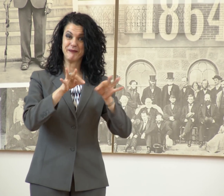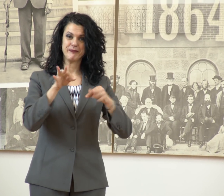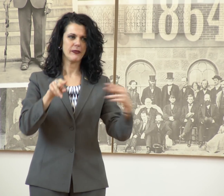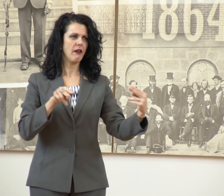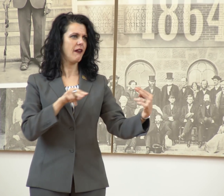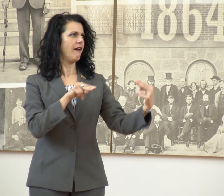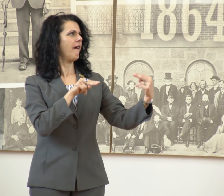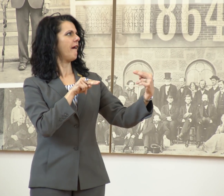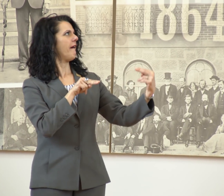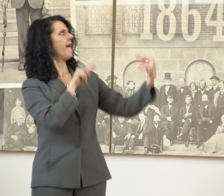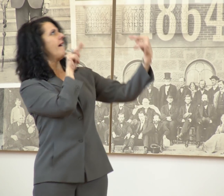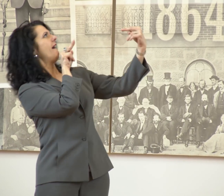Thank you, Michael.